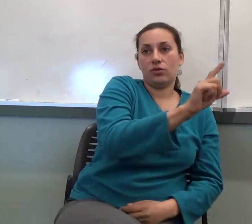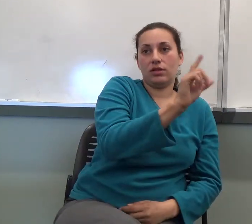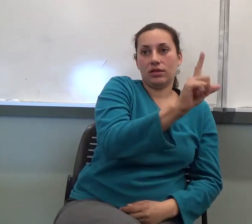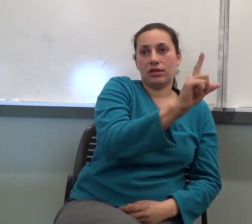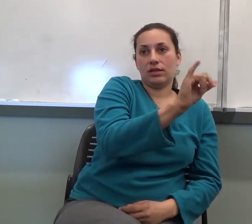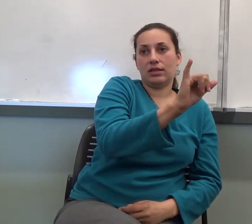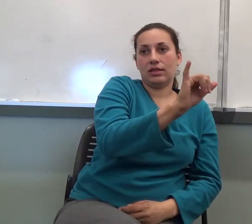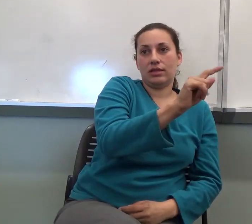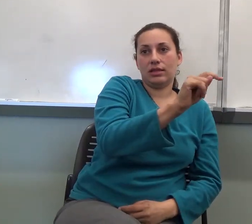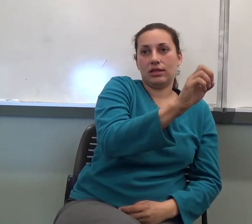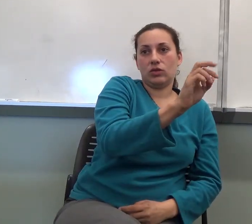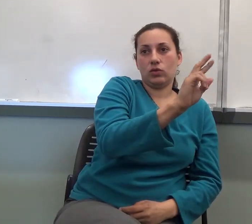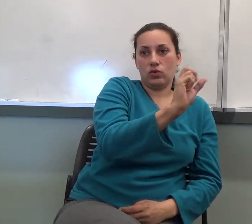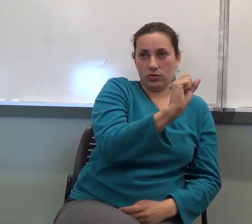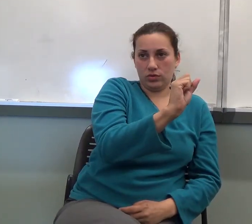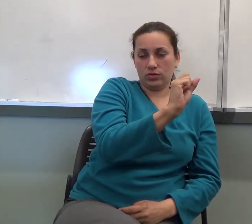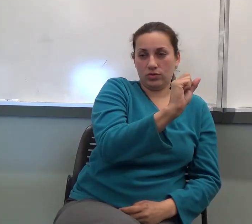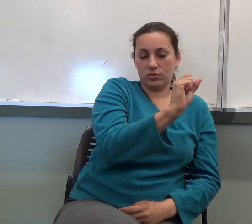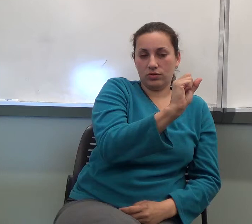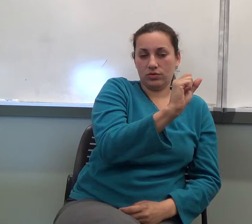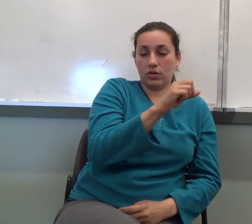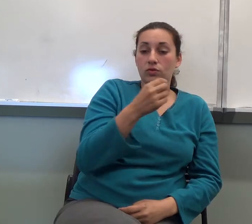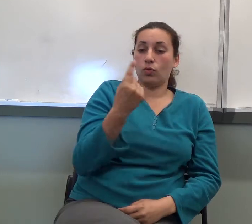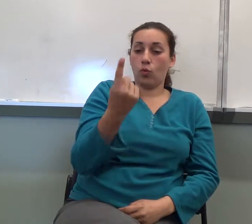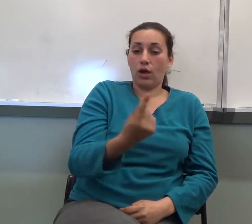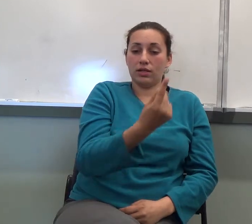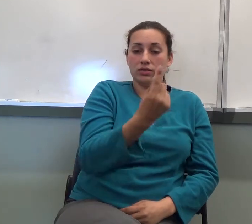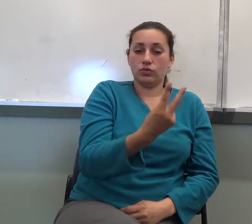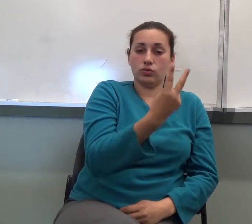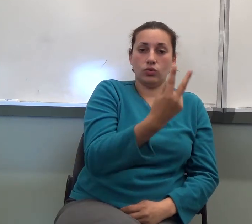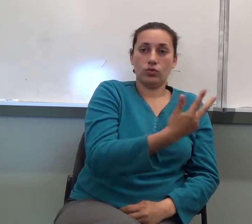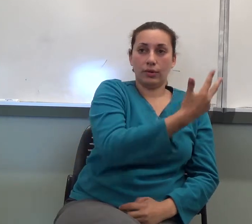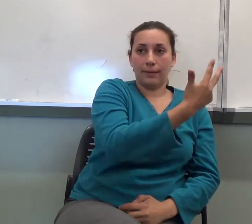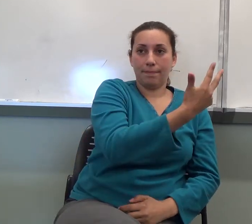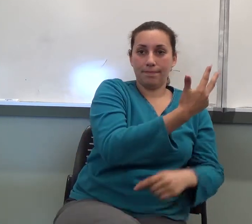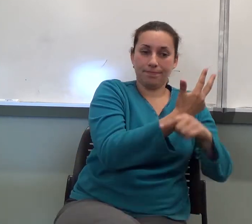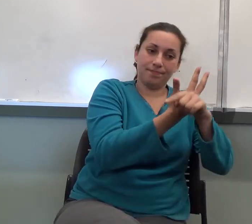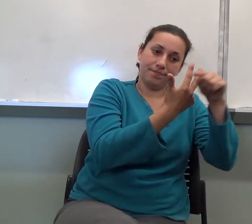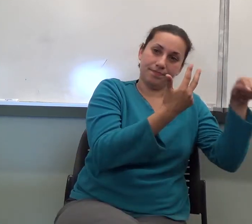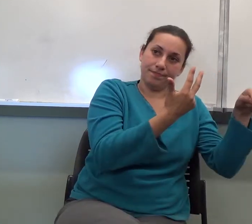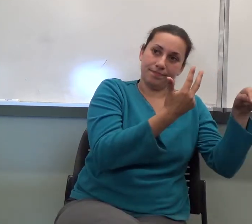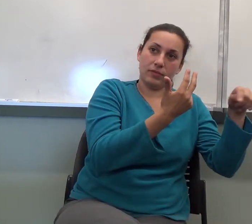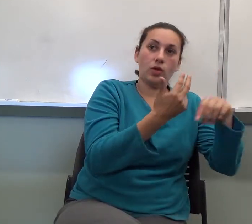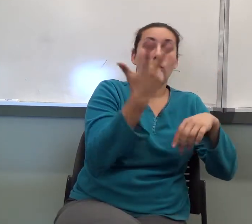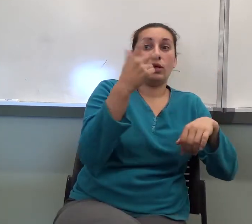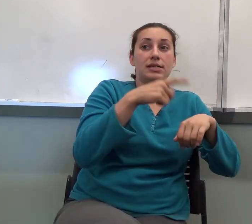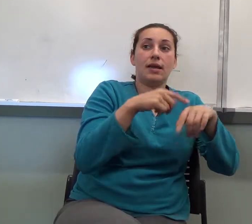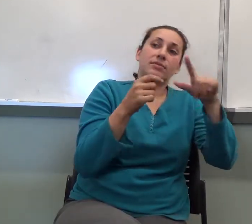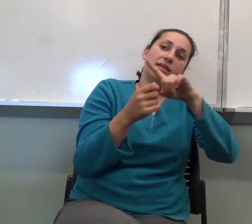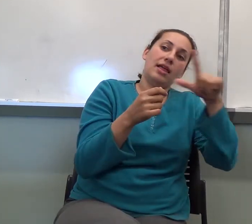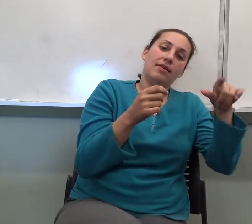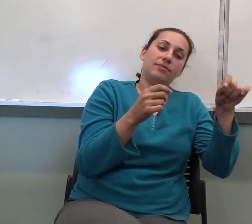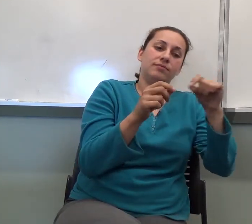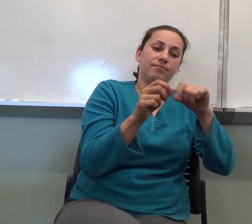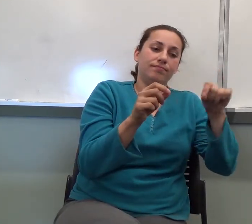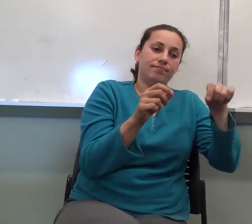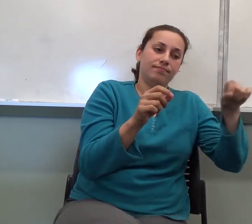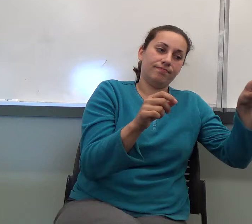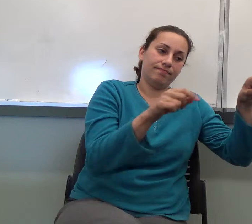3. This is the liters now instead of grams. Okay, so we go 3 to the left, which means we